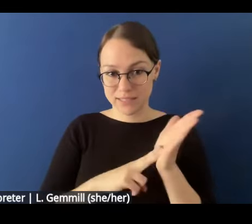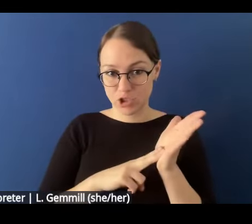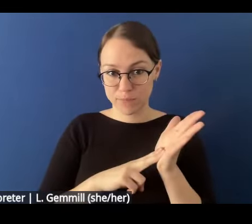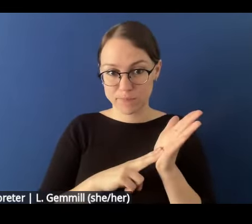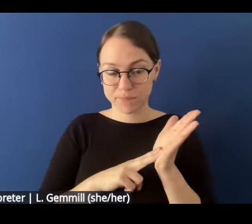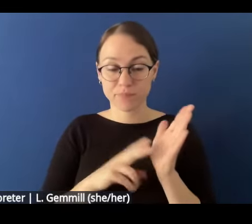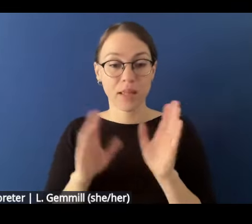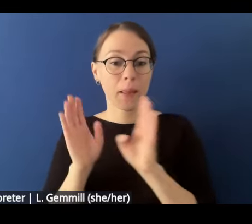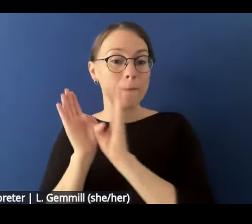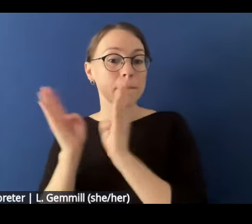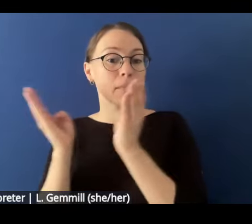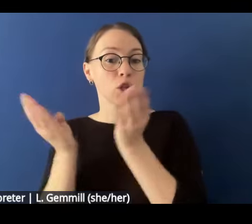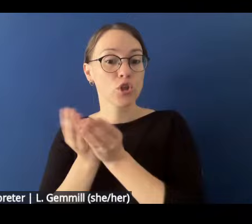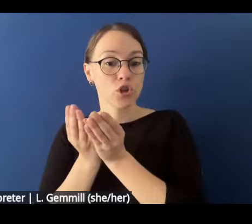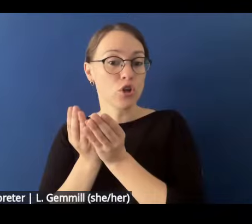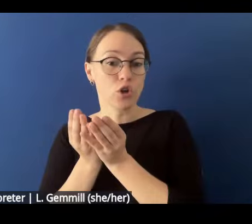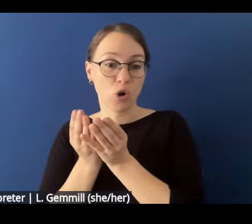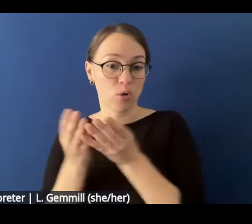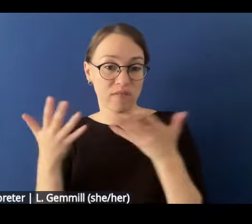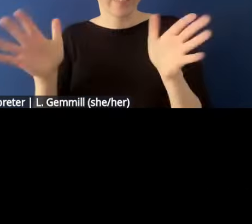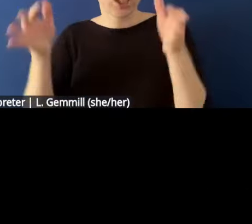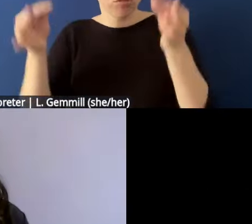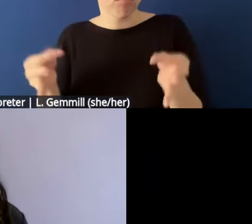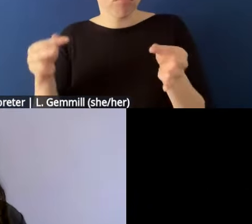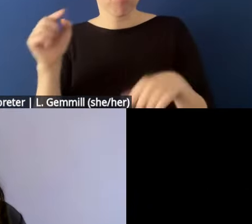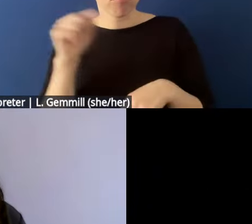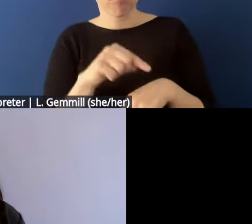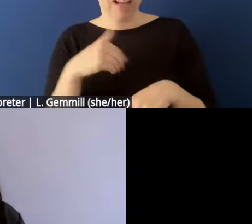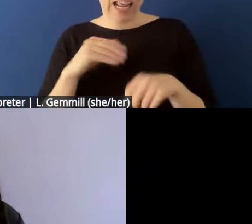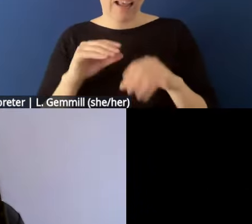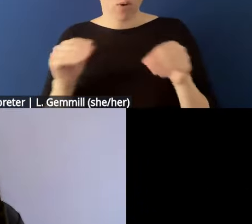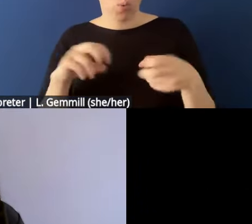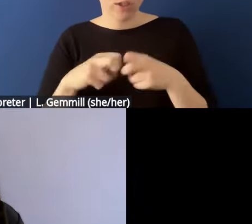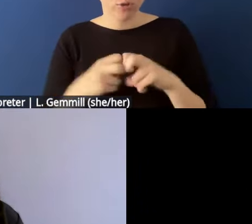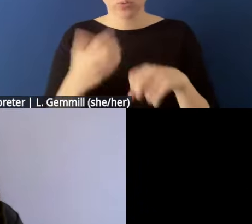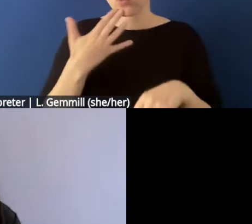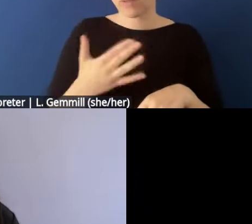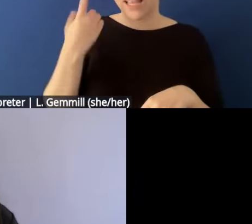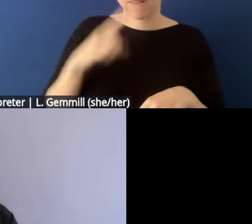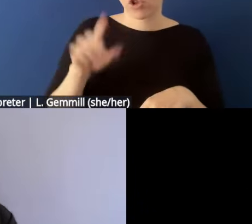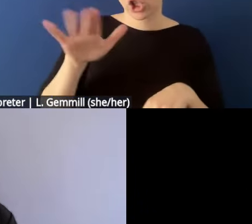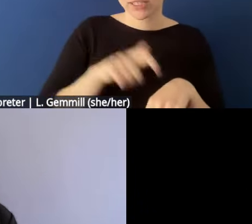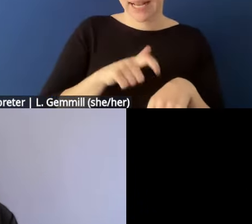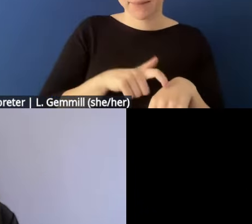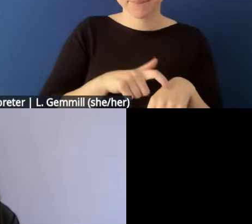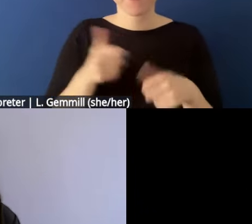has no issues. Thank you for your time. Thank you.